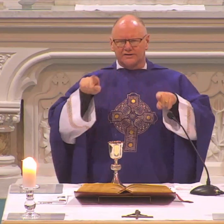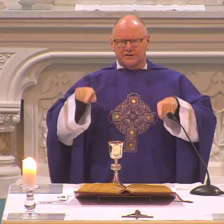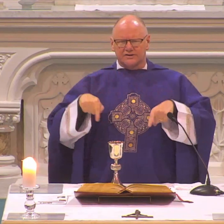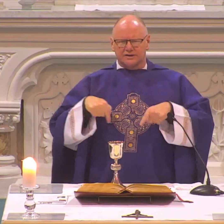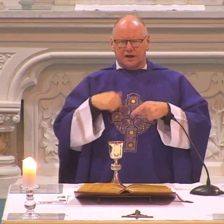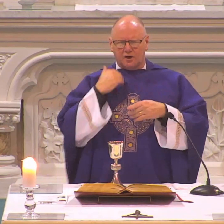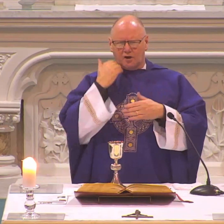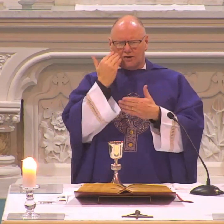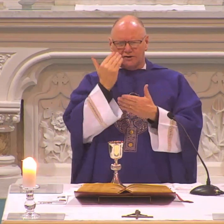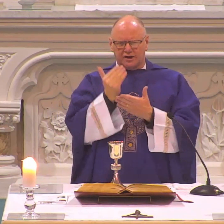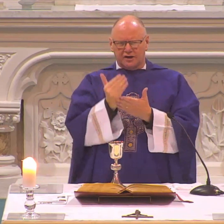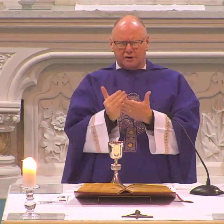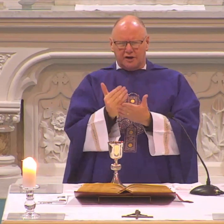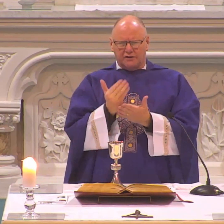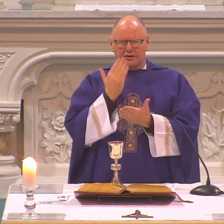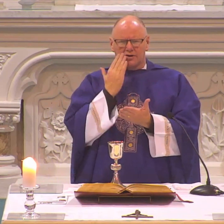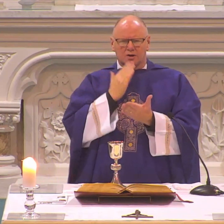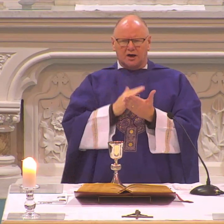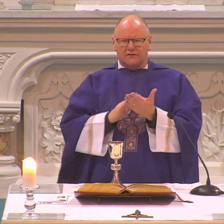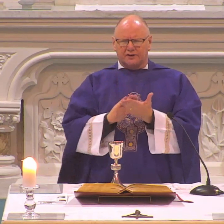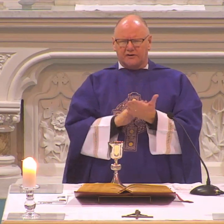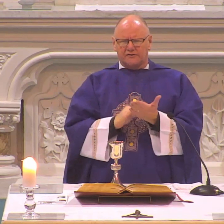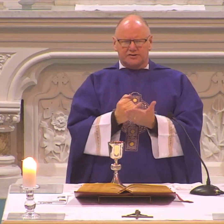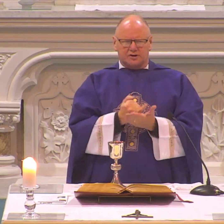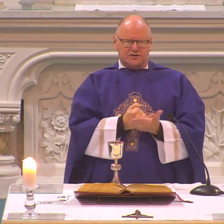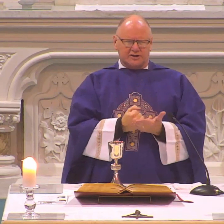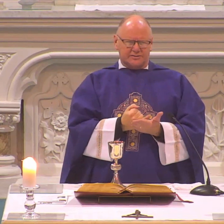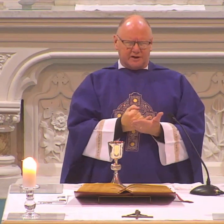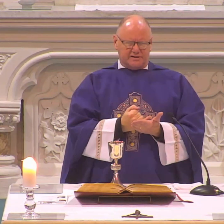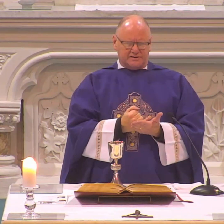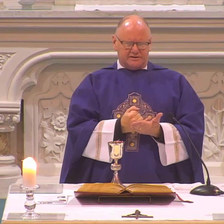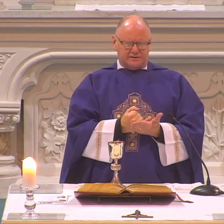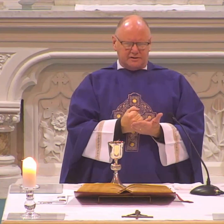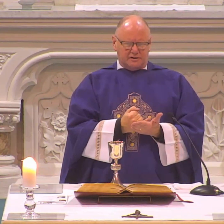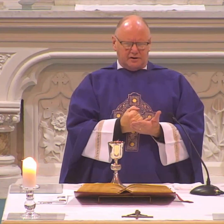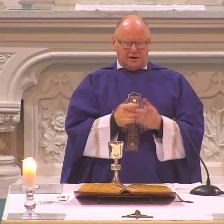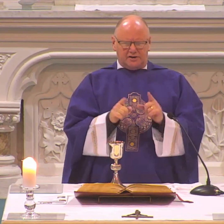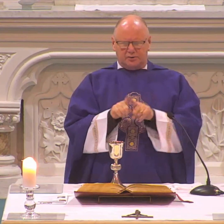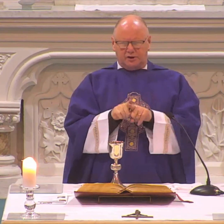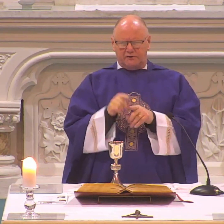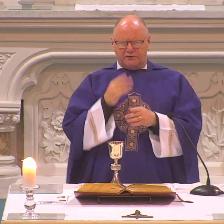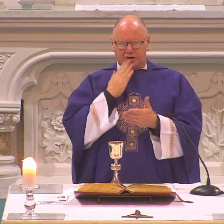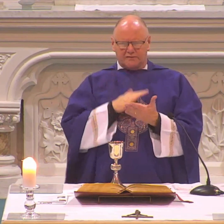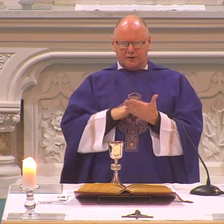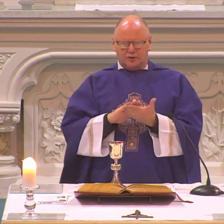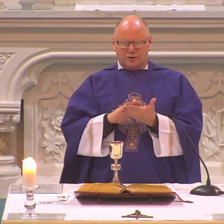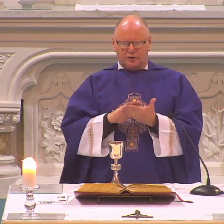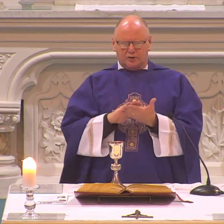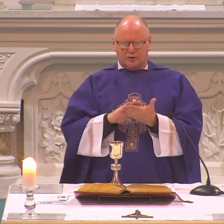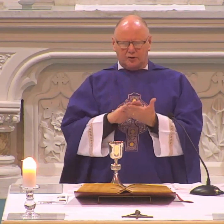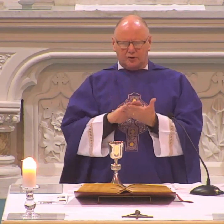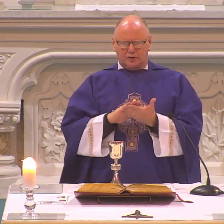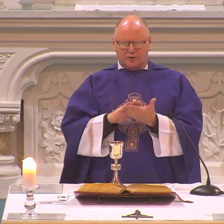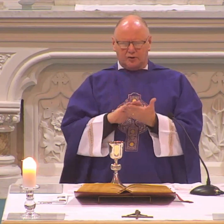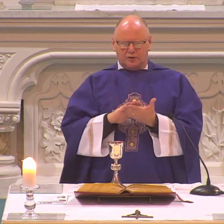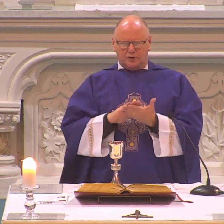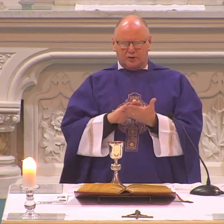us this day our daily bread, and forgive us our trespasses, as we forgive those